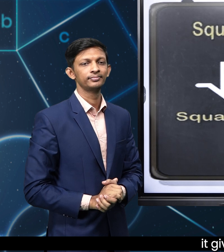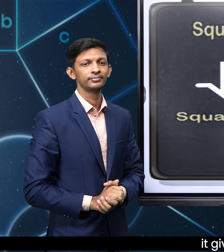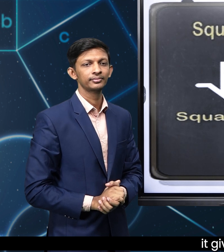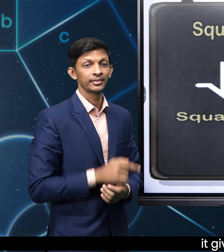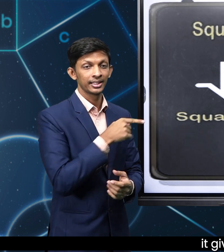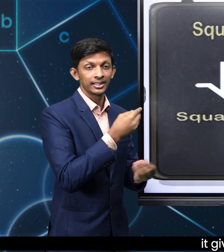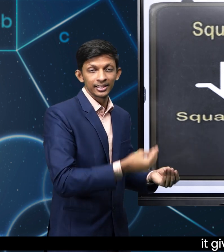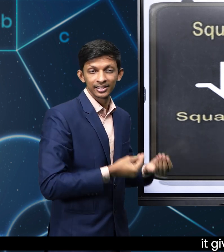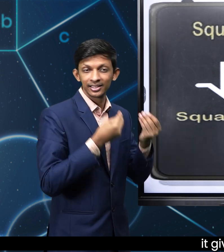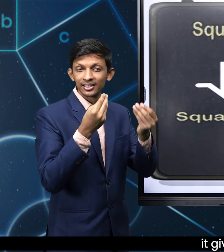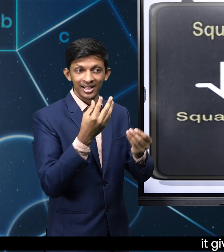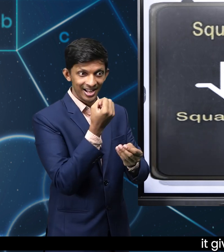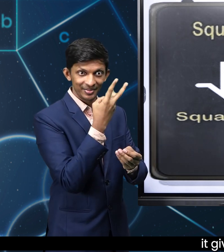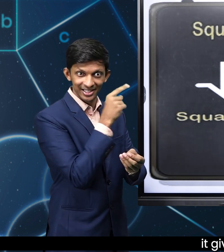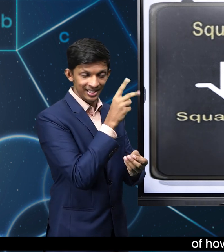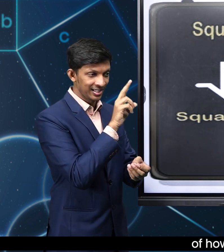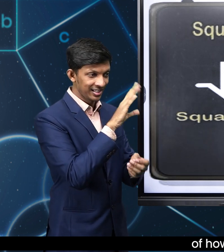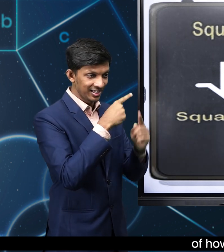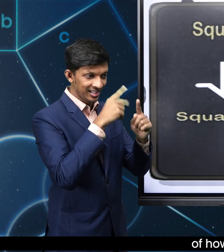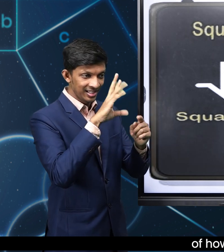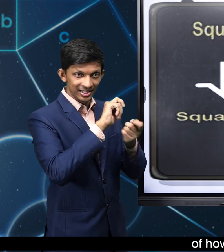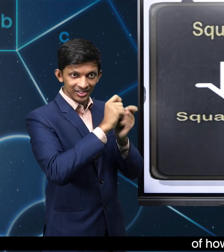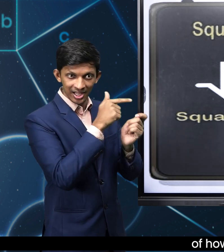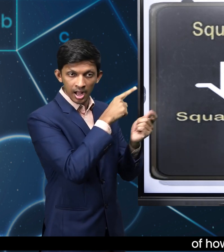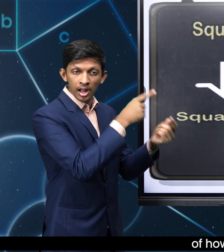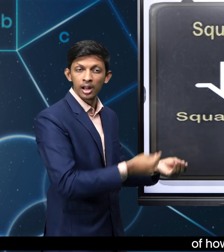it gives you a better idea of how big the apartment is.